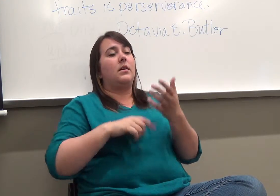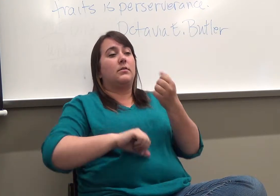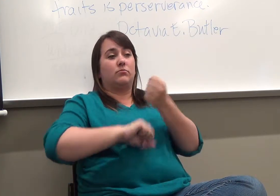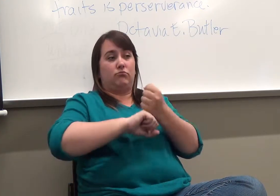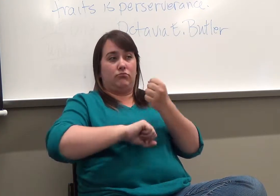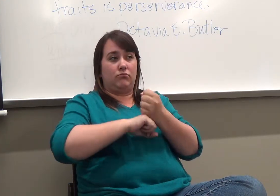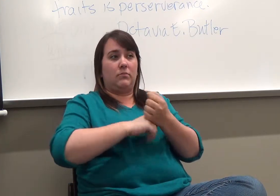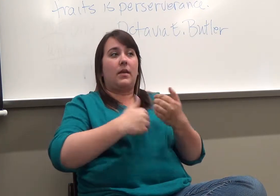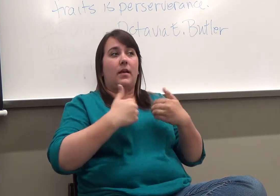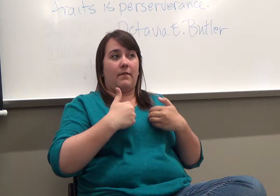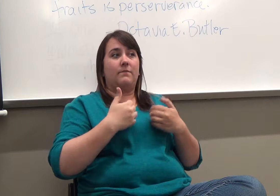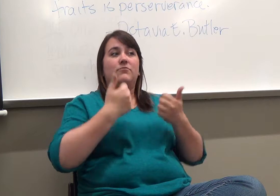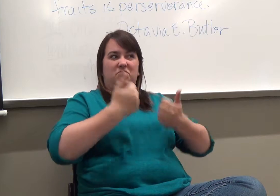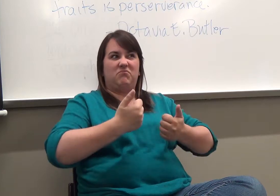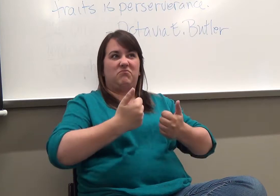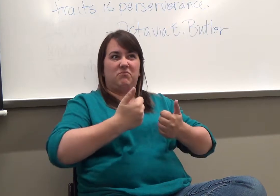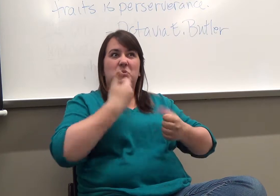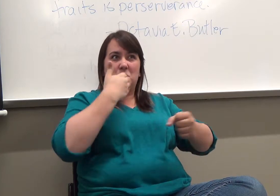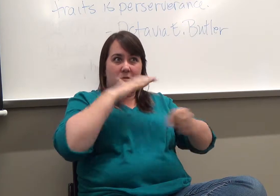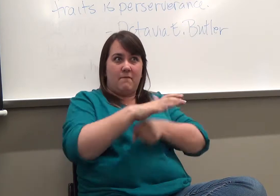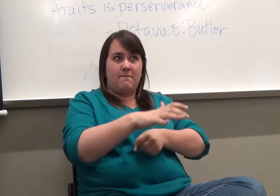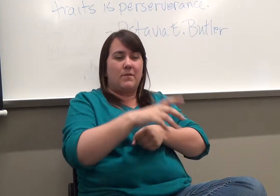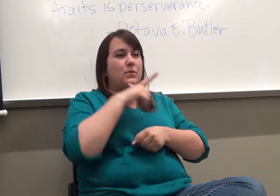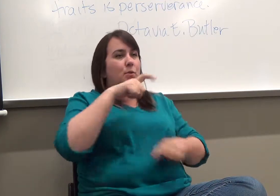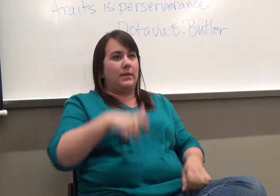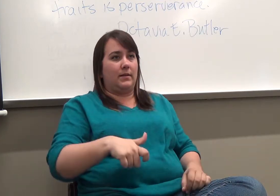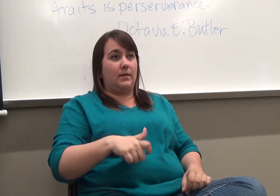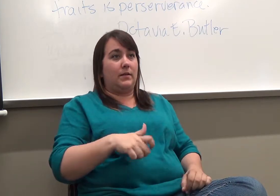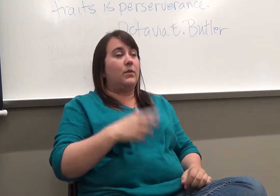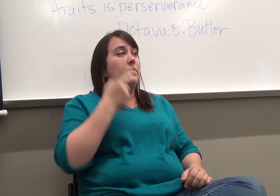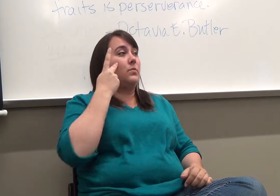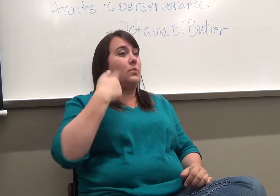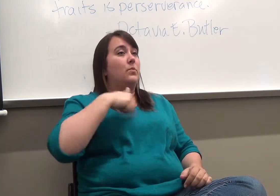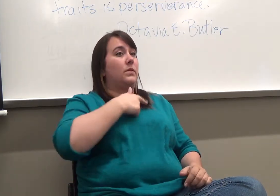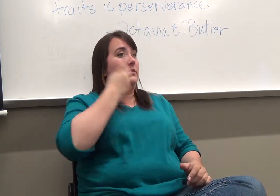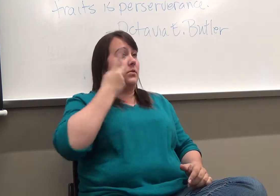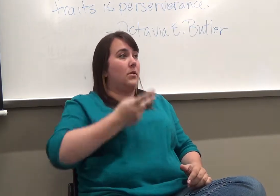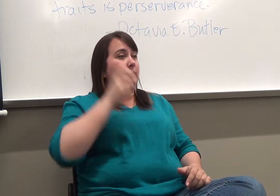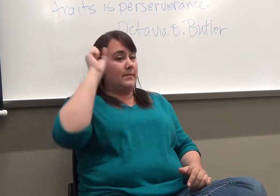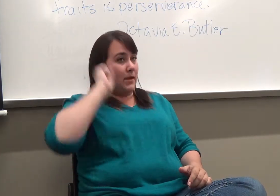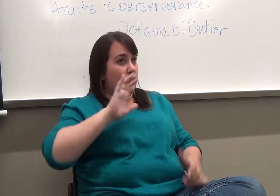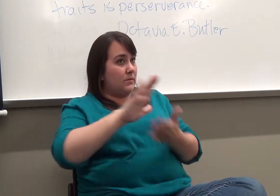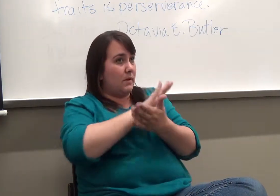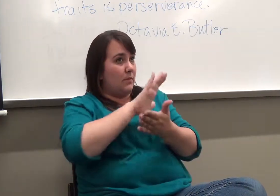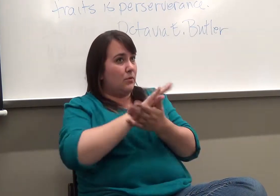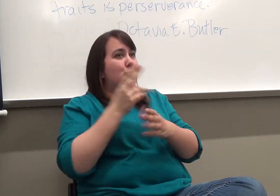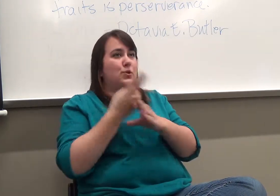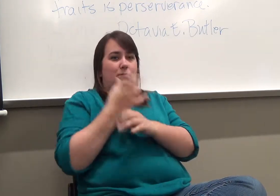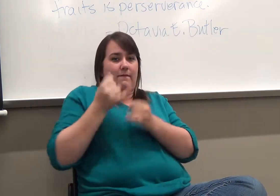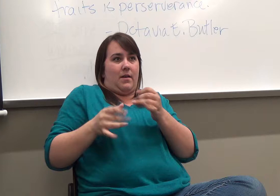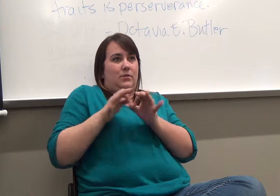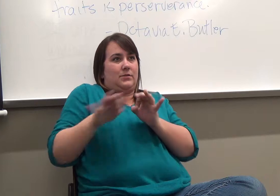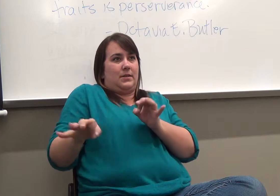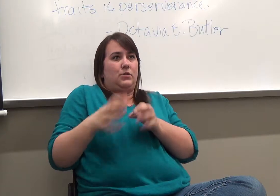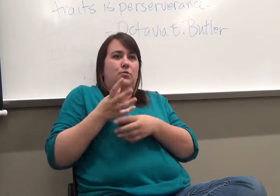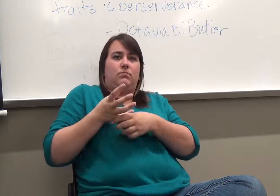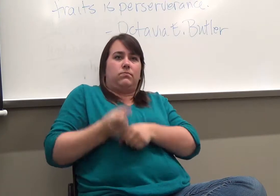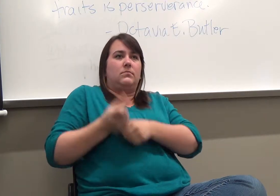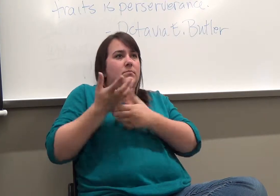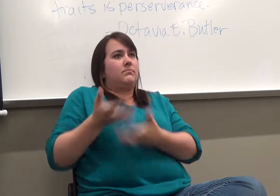don't need one. We saw in Sandra's paper, she used that final sentence to kind of give the idea of what's